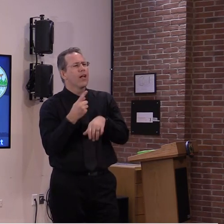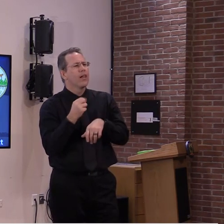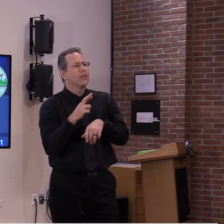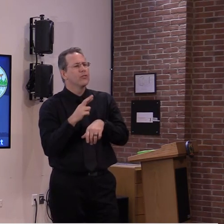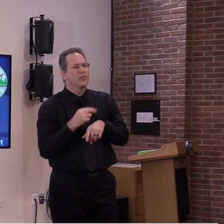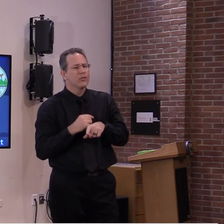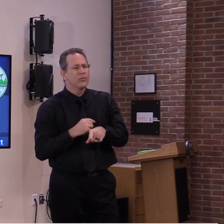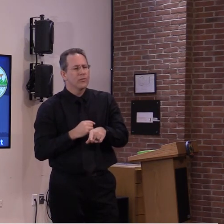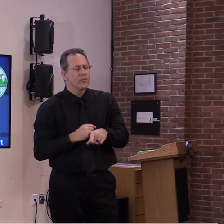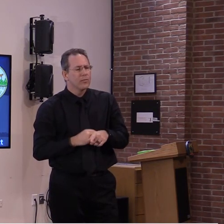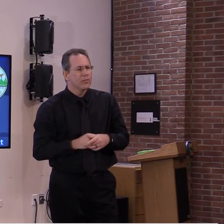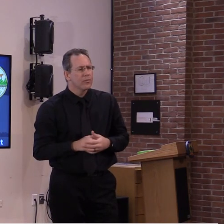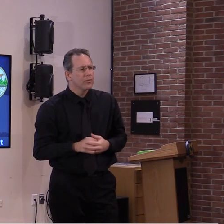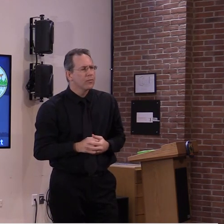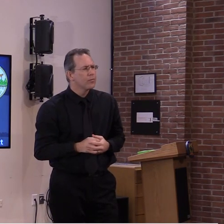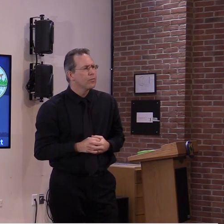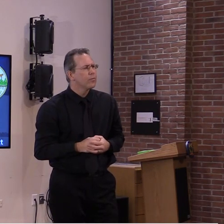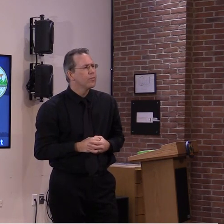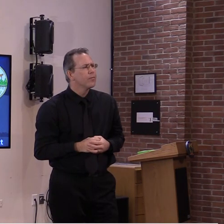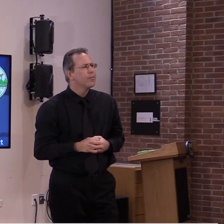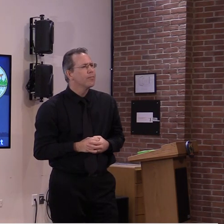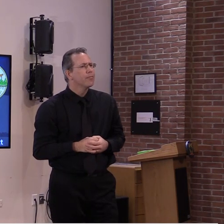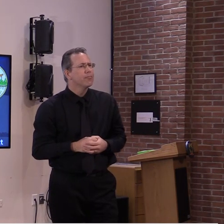Mike Donahue, the Islander. Thanks, Rebecca. Good morning.